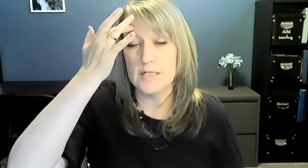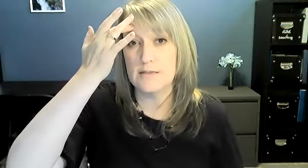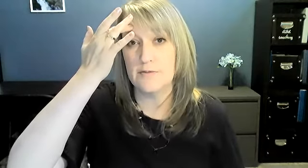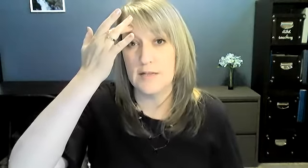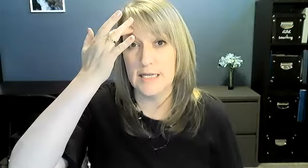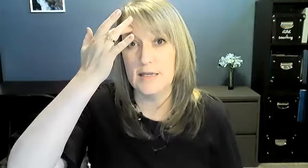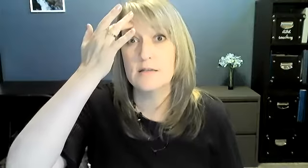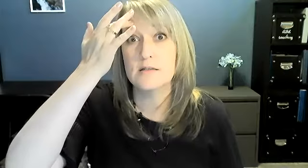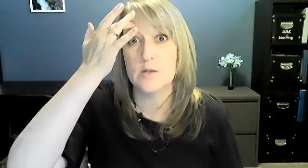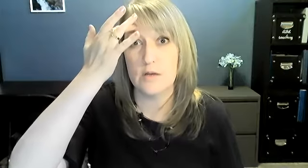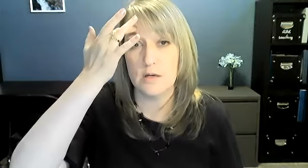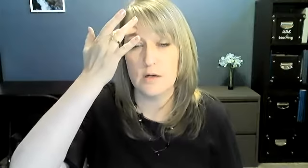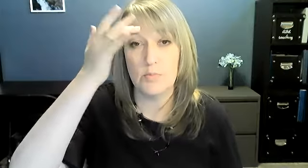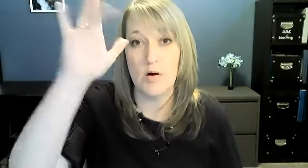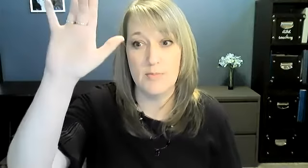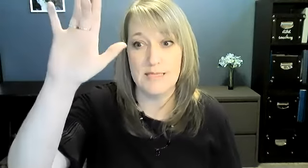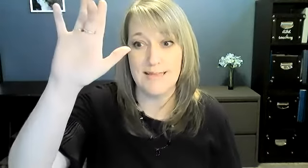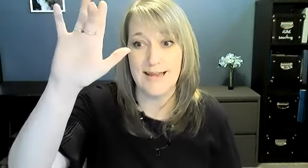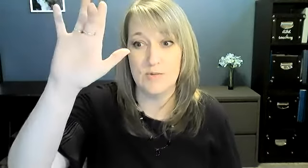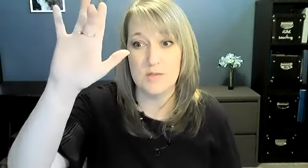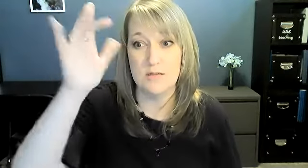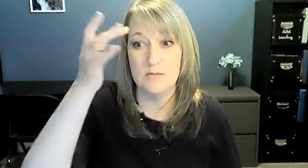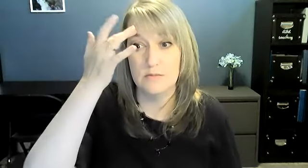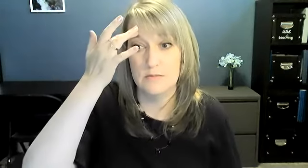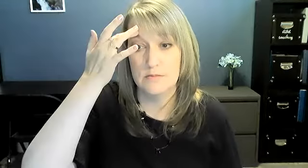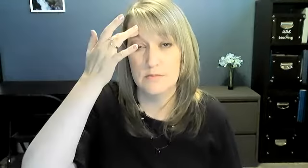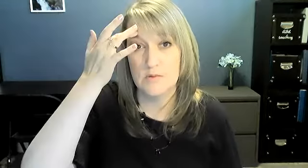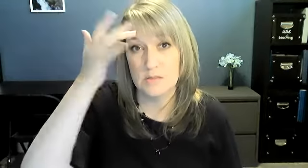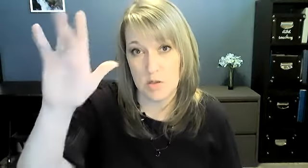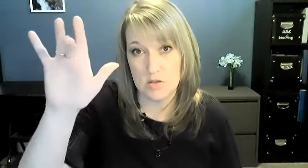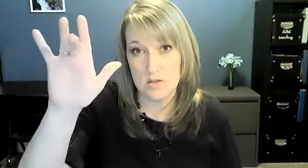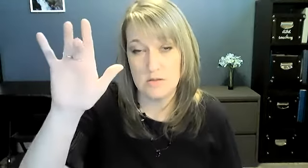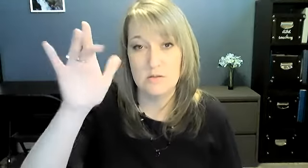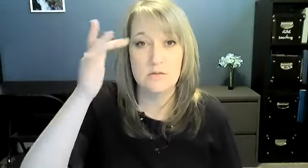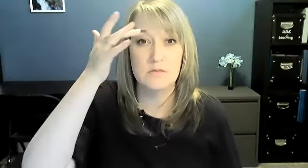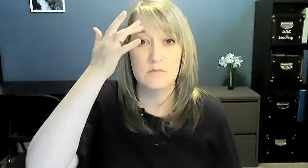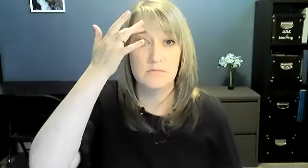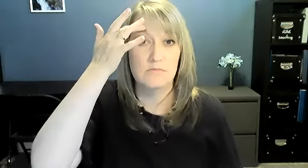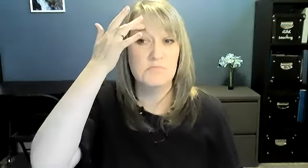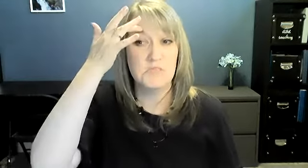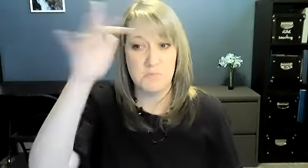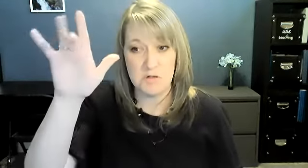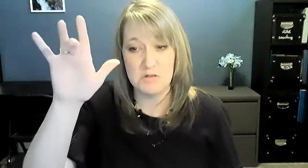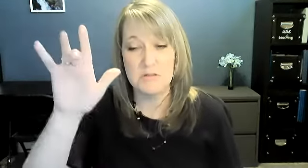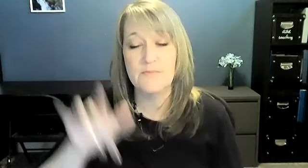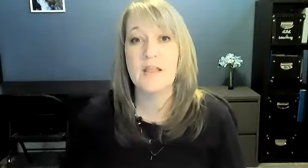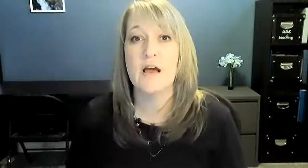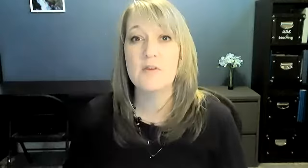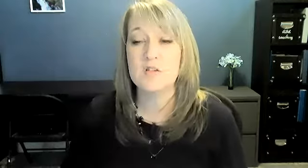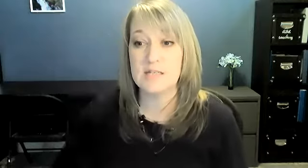wrist flick so that your palm is out. Smart. Smart. I've also seen